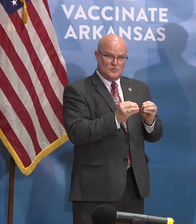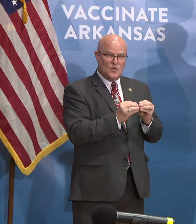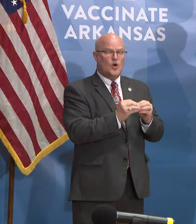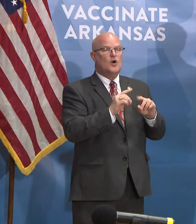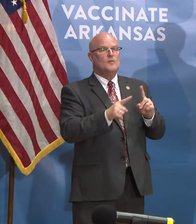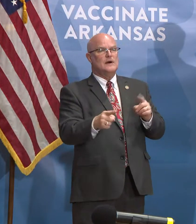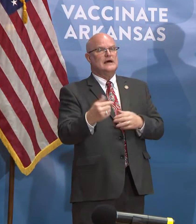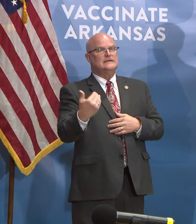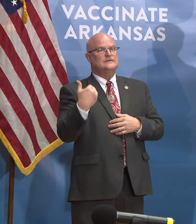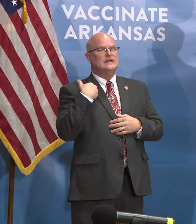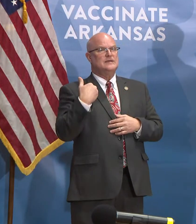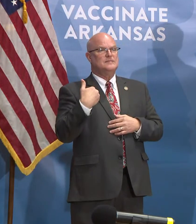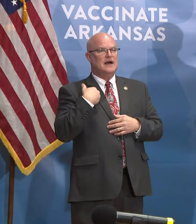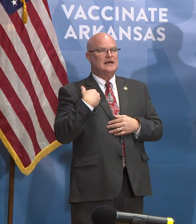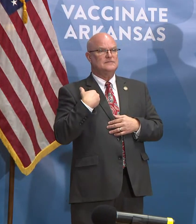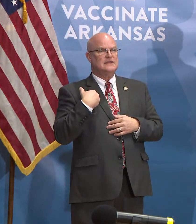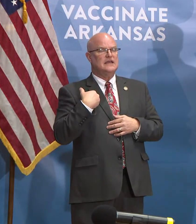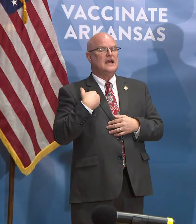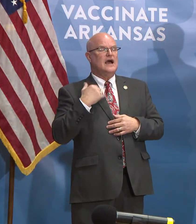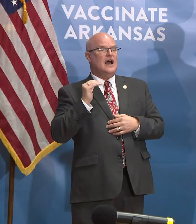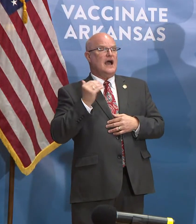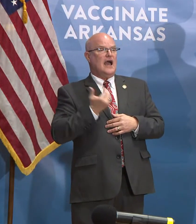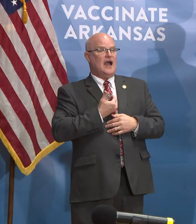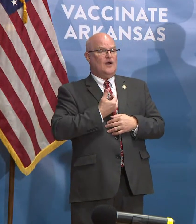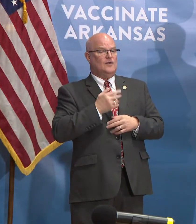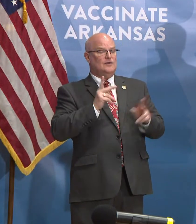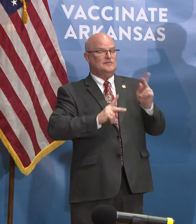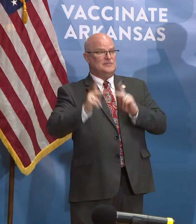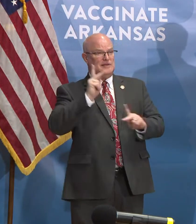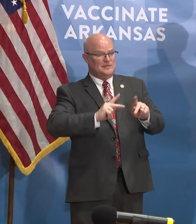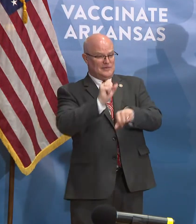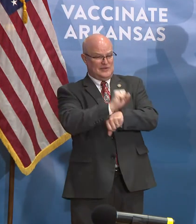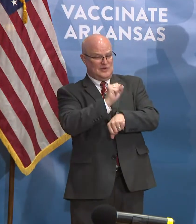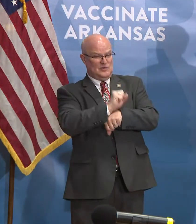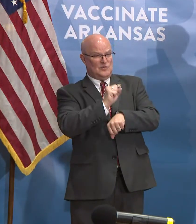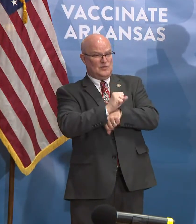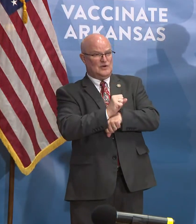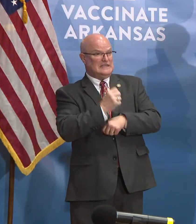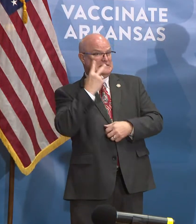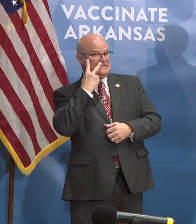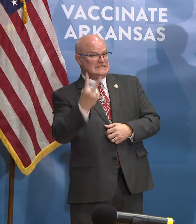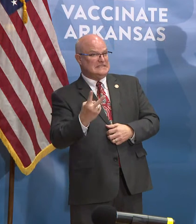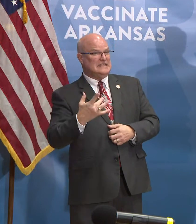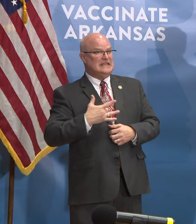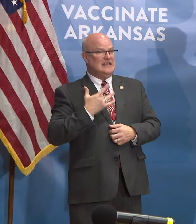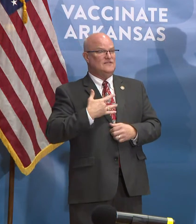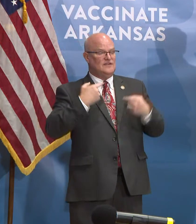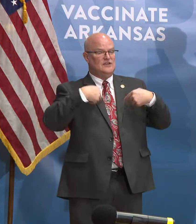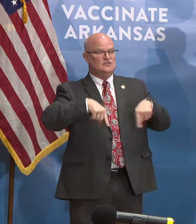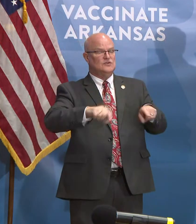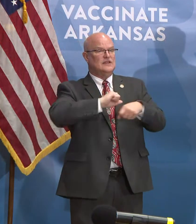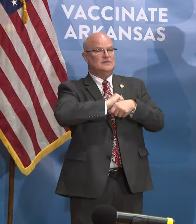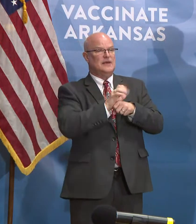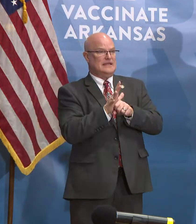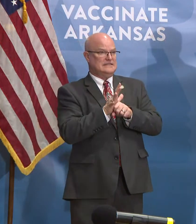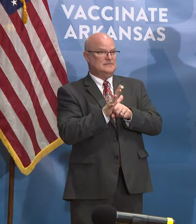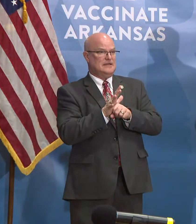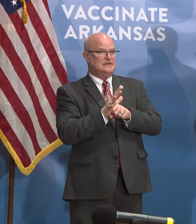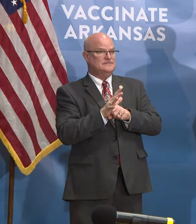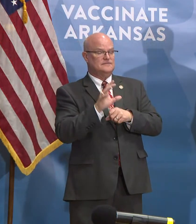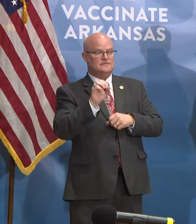it's a reminder of the strain that our workforce sees and feels during this pandemic.